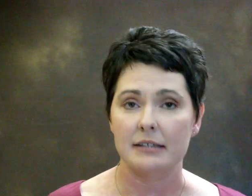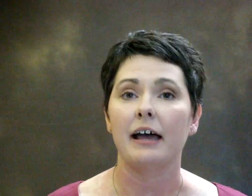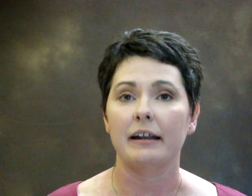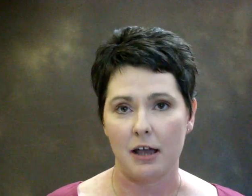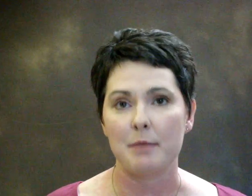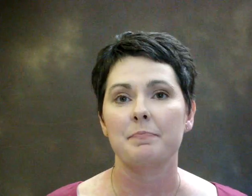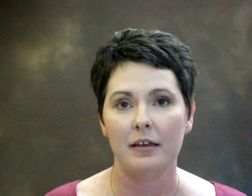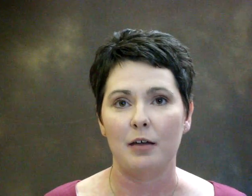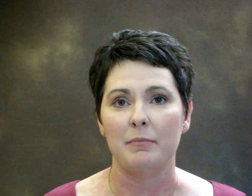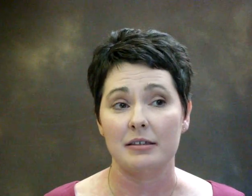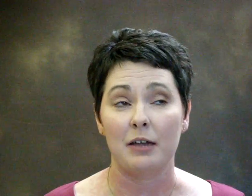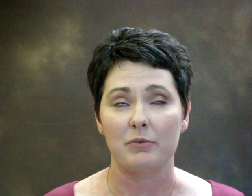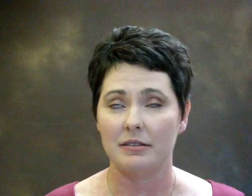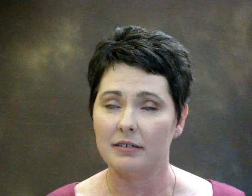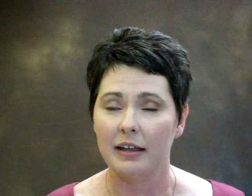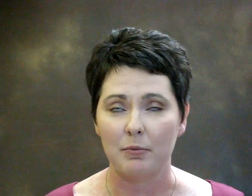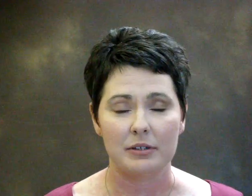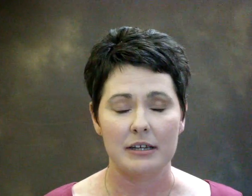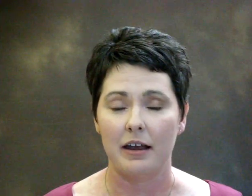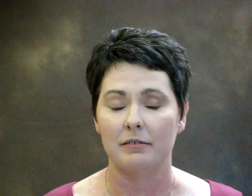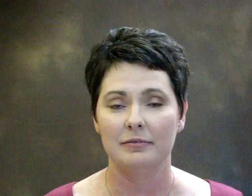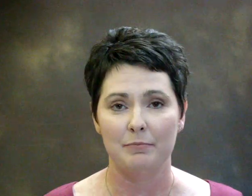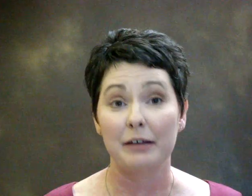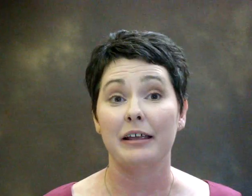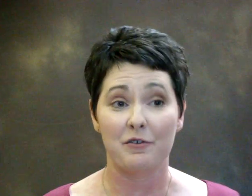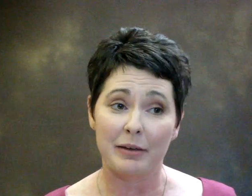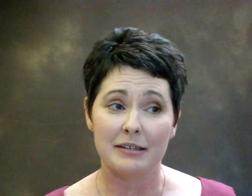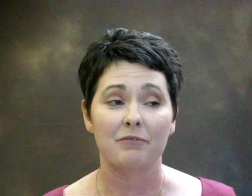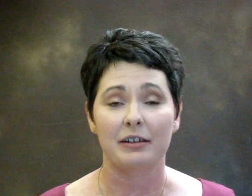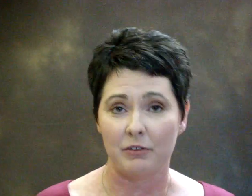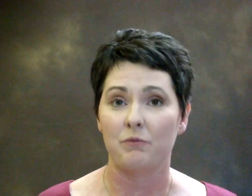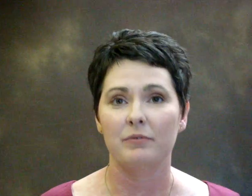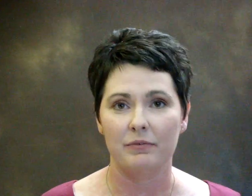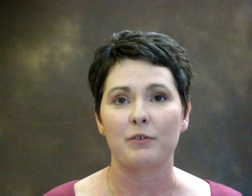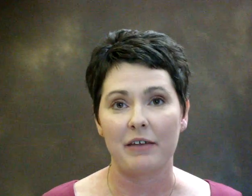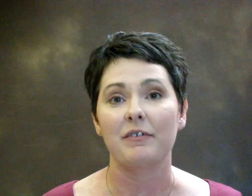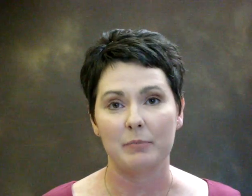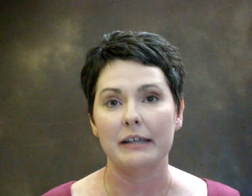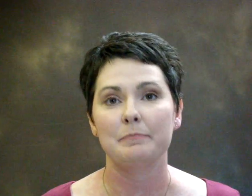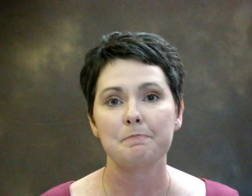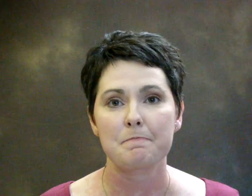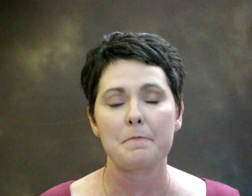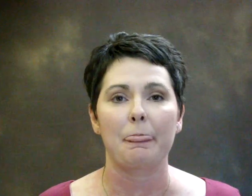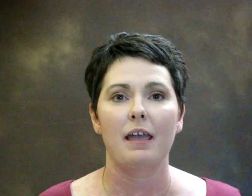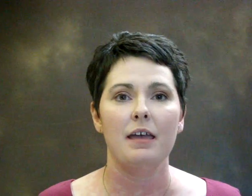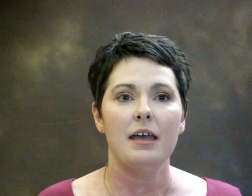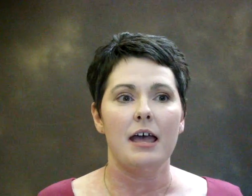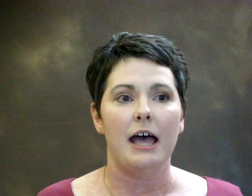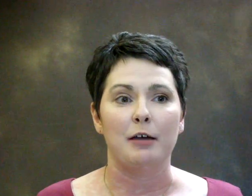at a time, because I was unable to barely care for myself, let alone for my family. How about